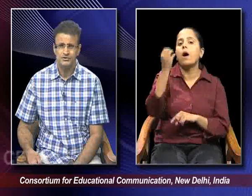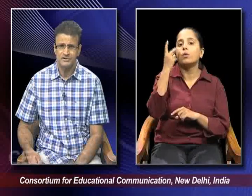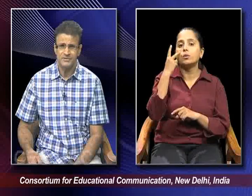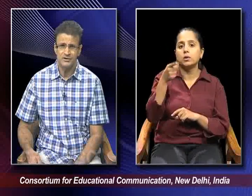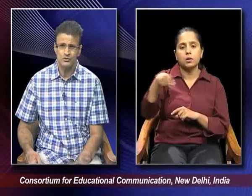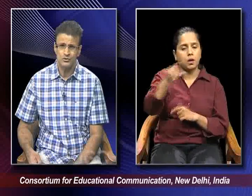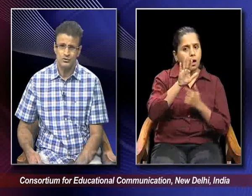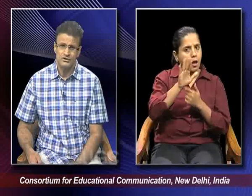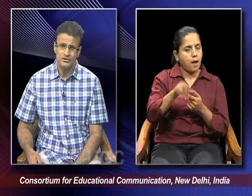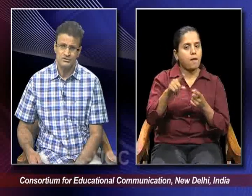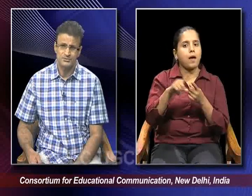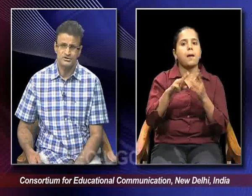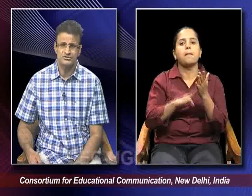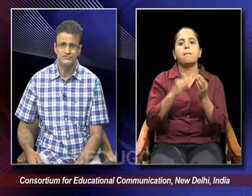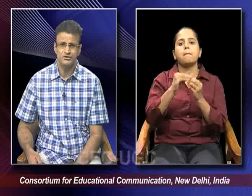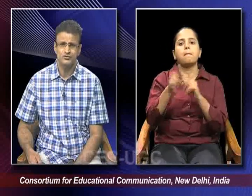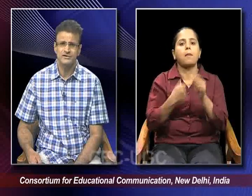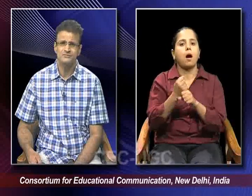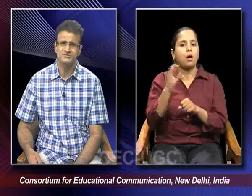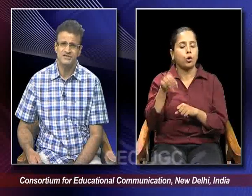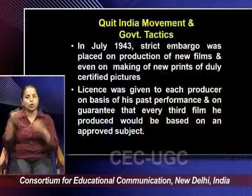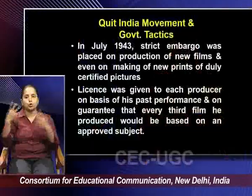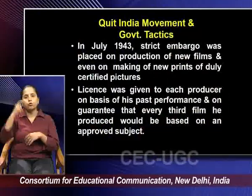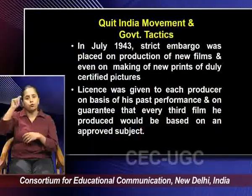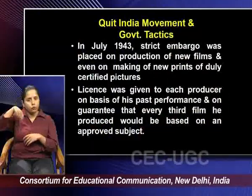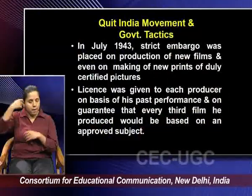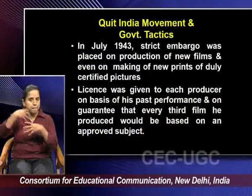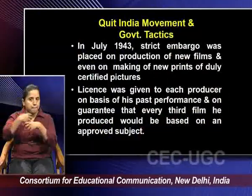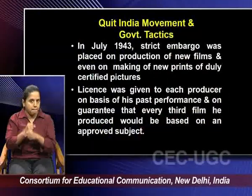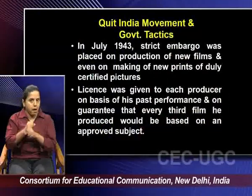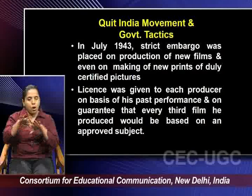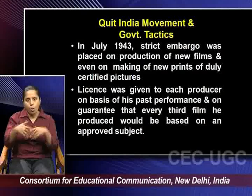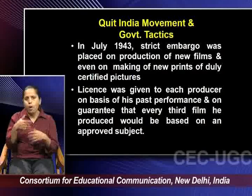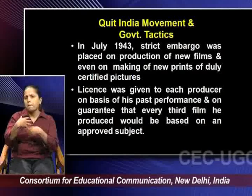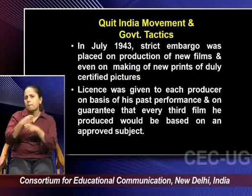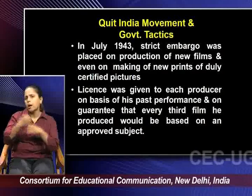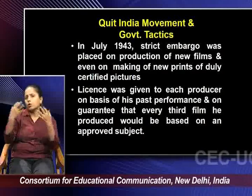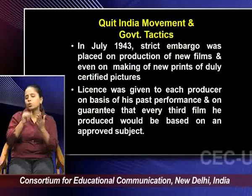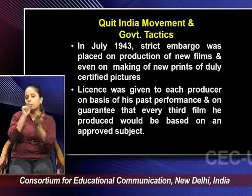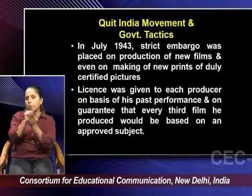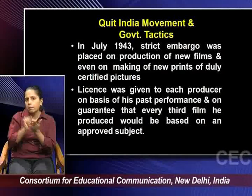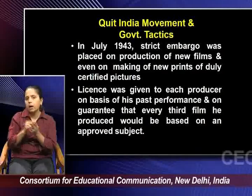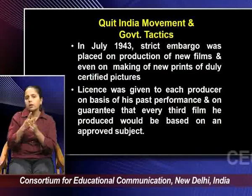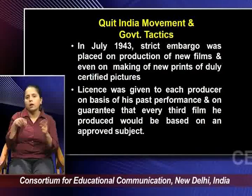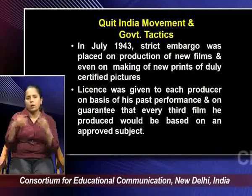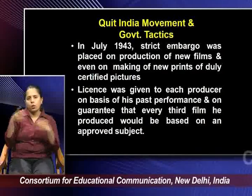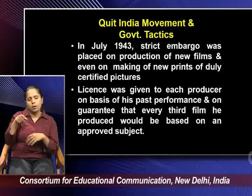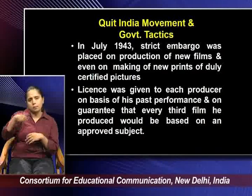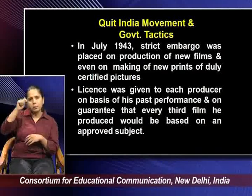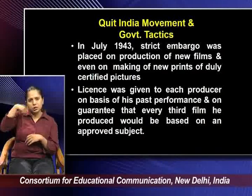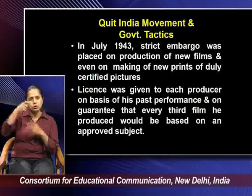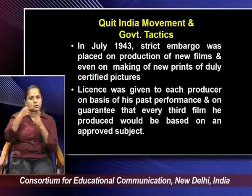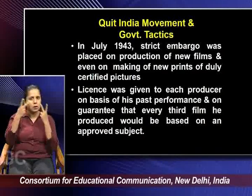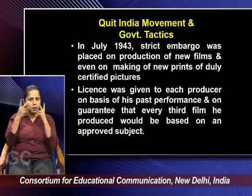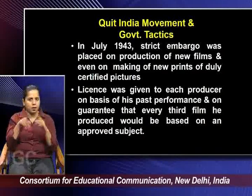put embargo on the production of the new films, and even on making of the new prints of the duly certified pictures, that was